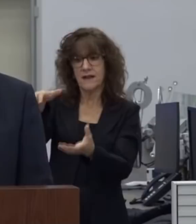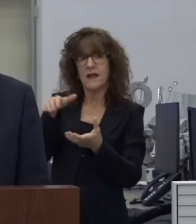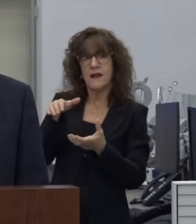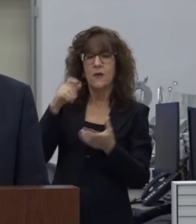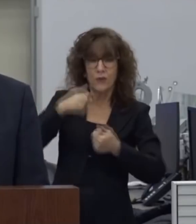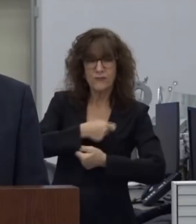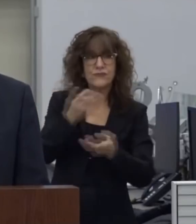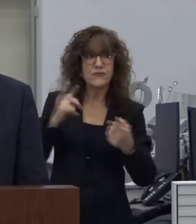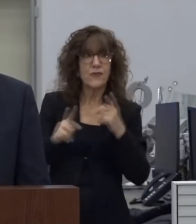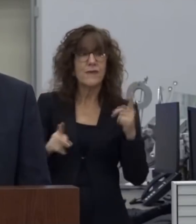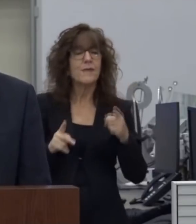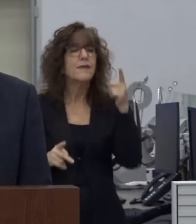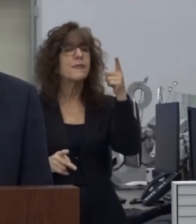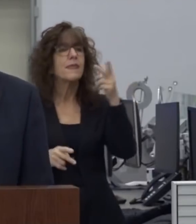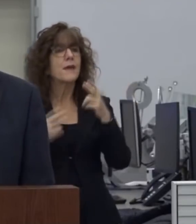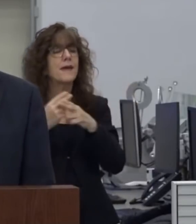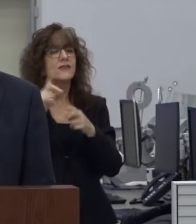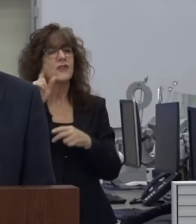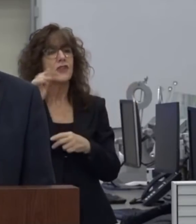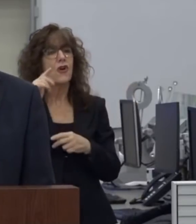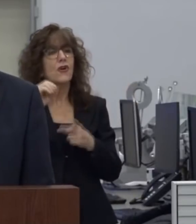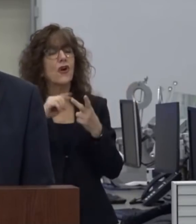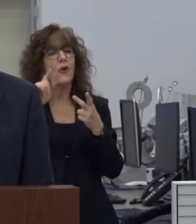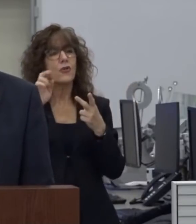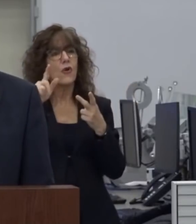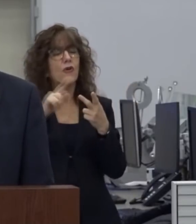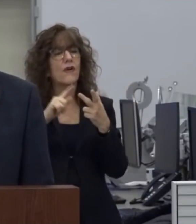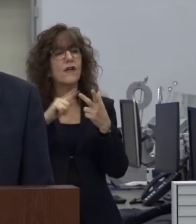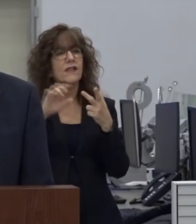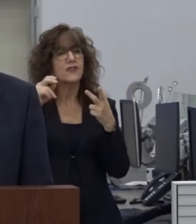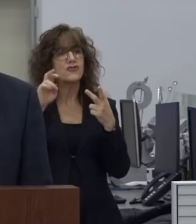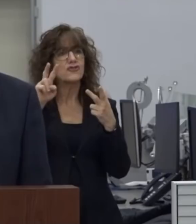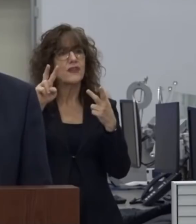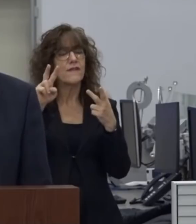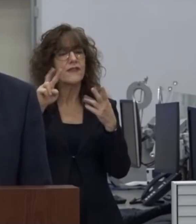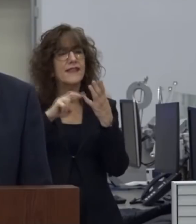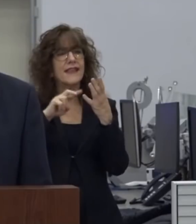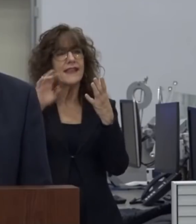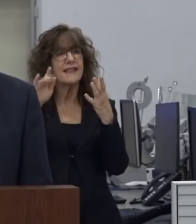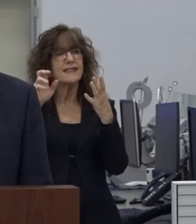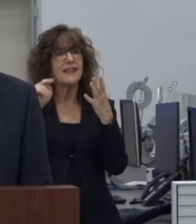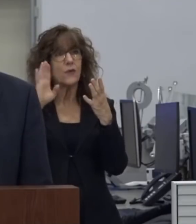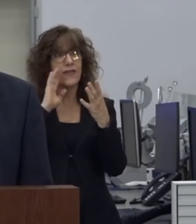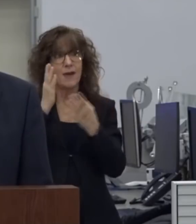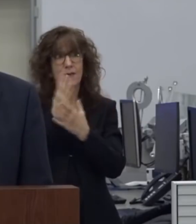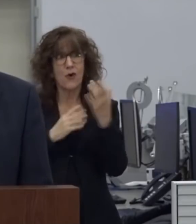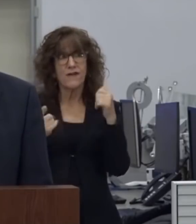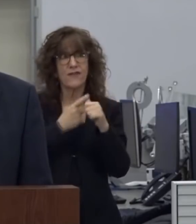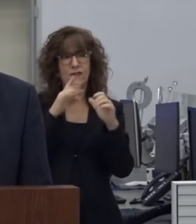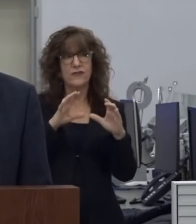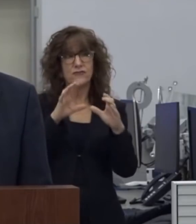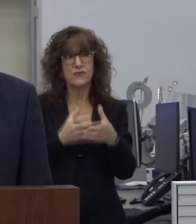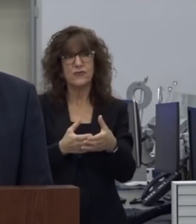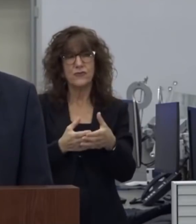to those folks. And so then when you mentioned Largo, Laurel, Cheverly, and Clinton, are those locations going to be part of that initial first round, or that comes